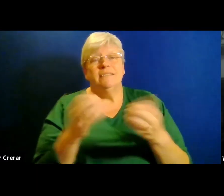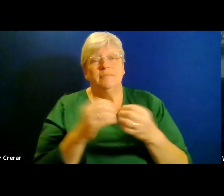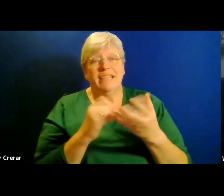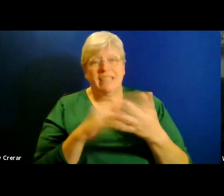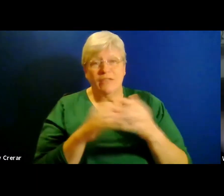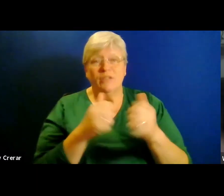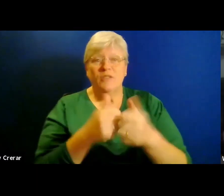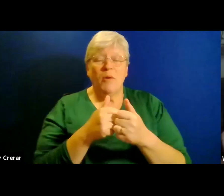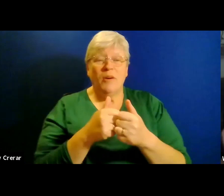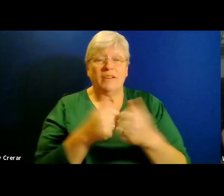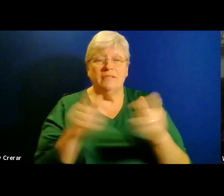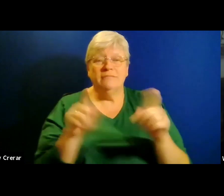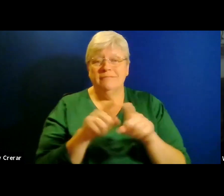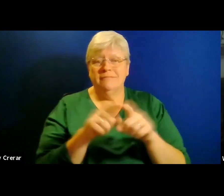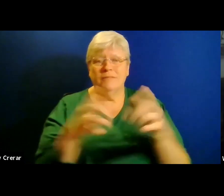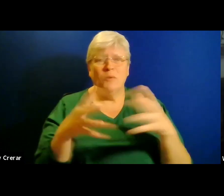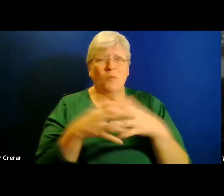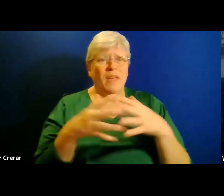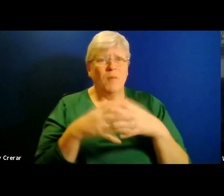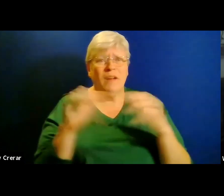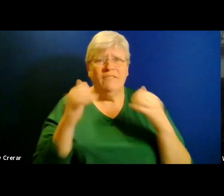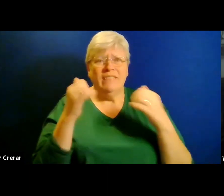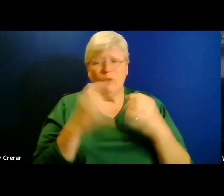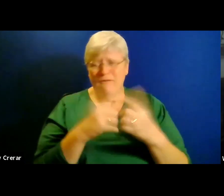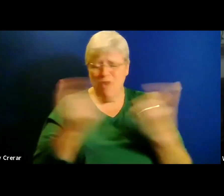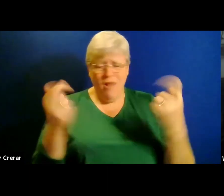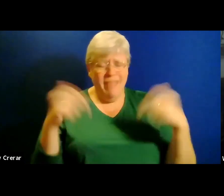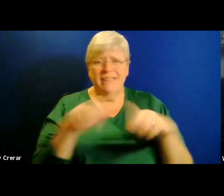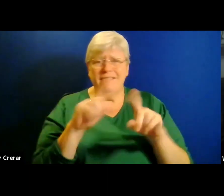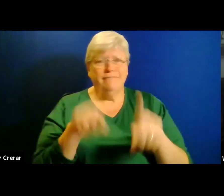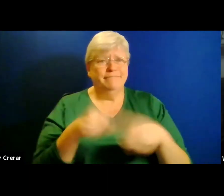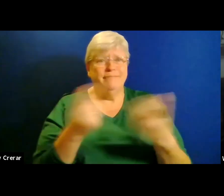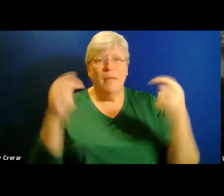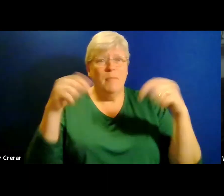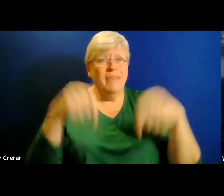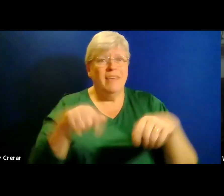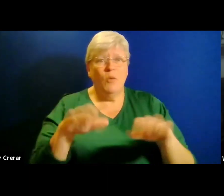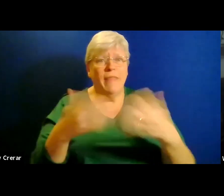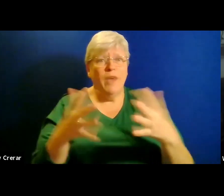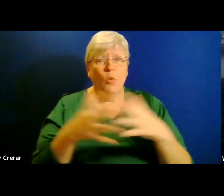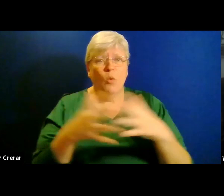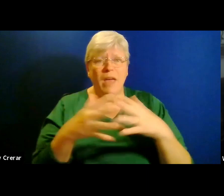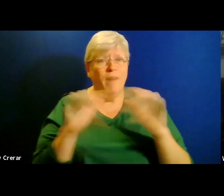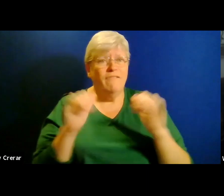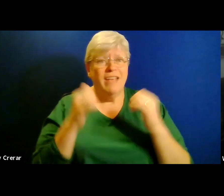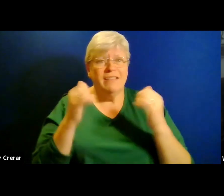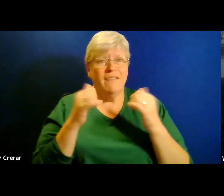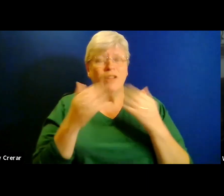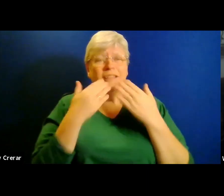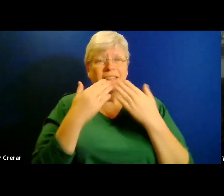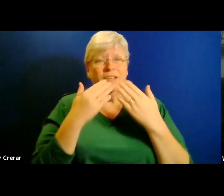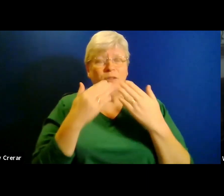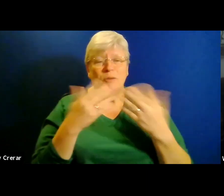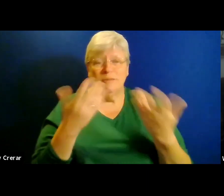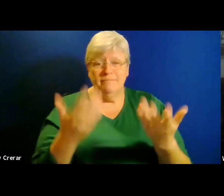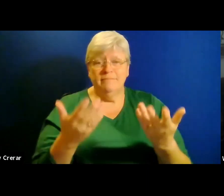us, and of course WayWORD Festival for putting this all on. None of us would be here without WayWORD Festival. So without any